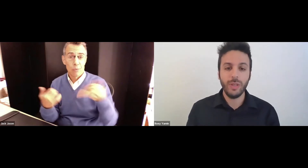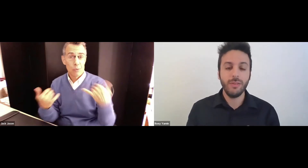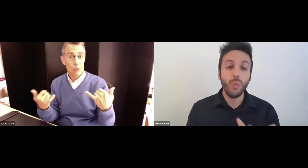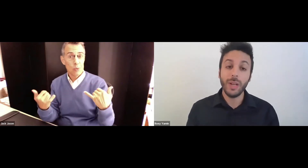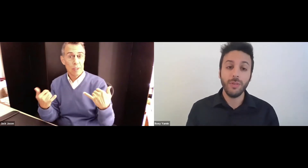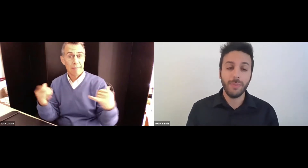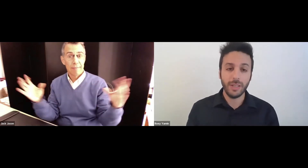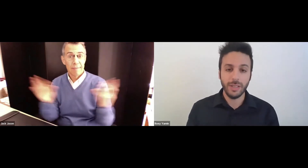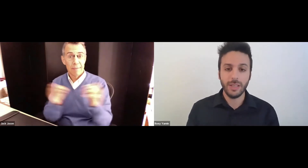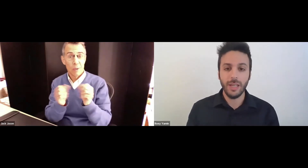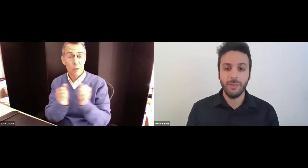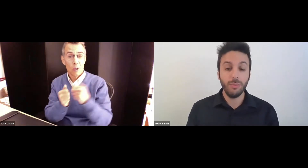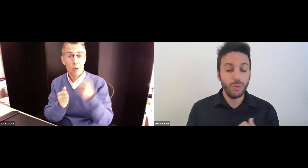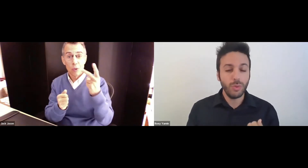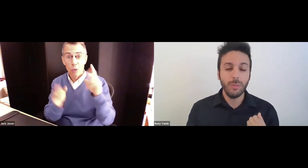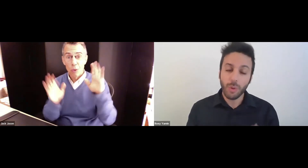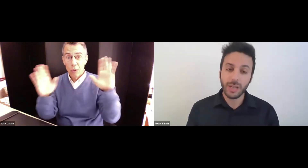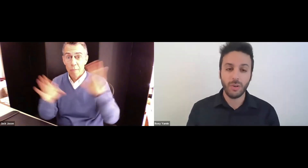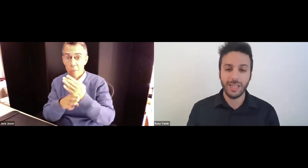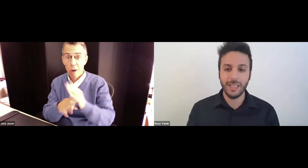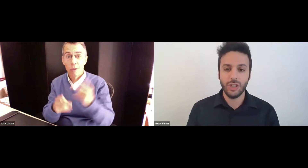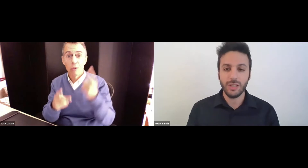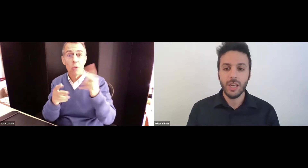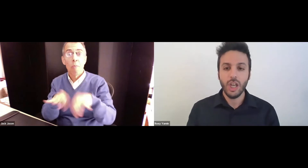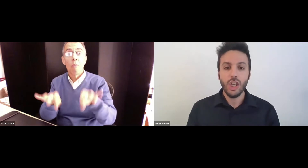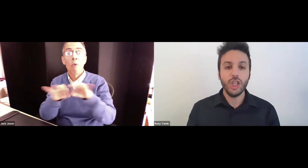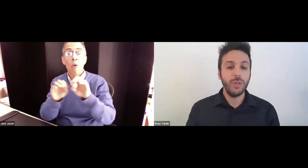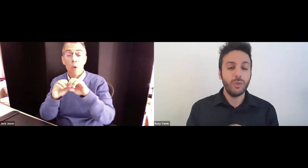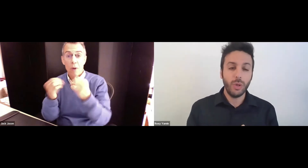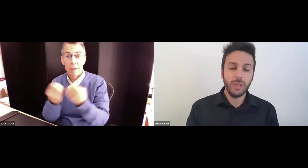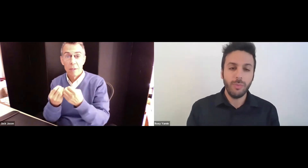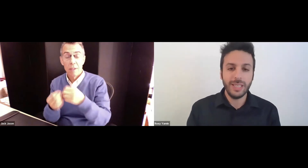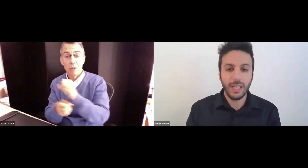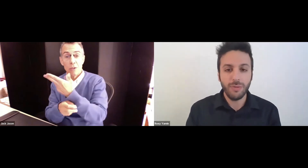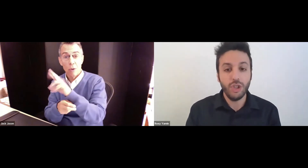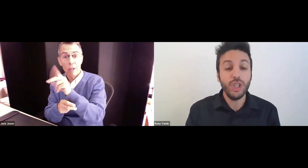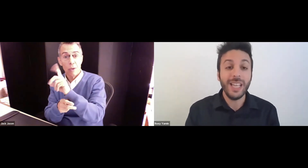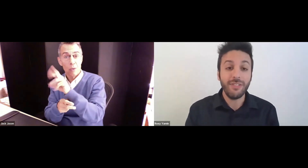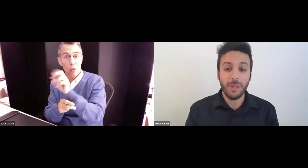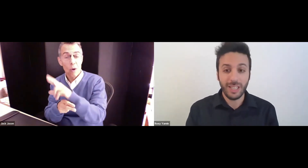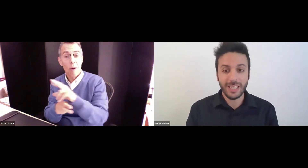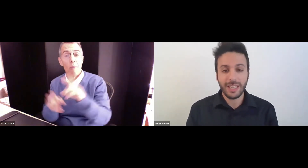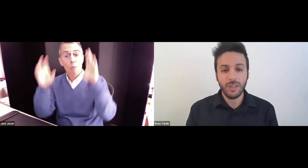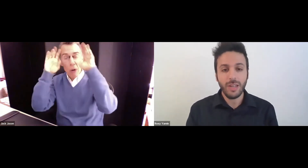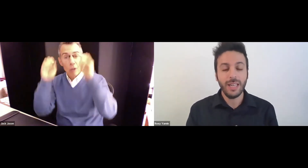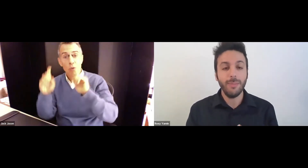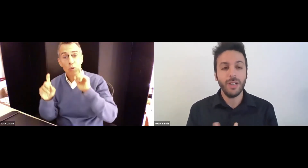two wonderful partners from two important organizations, Sharon Dror, the president of the Jewish Deaf Community Center, and Marla